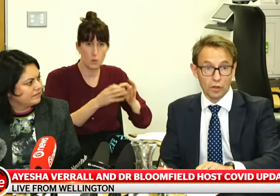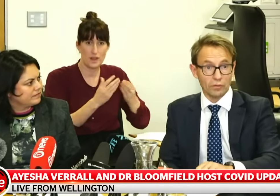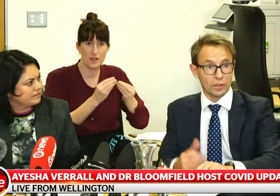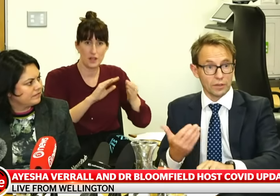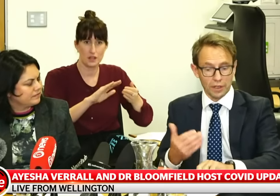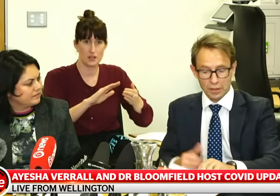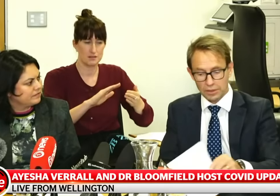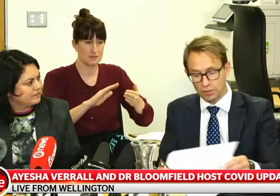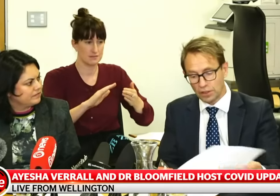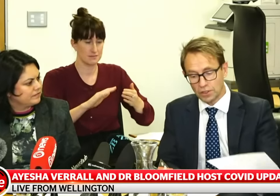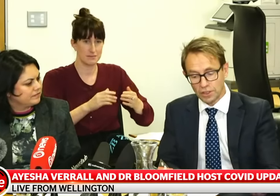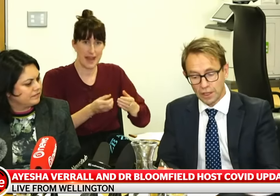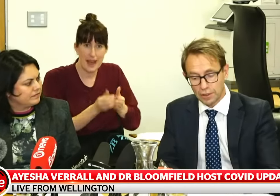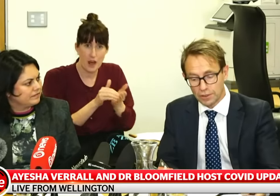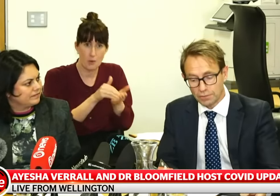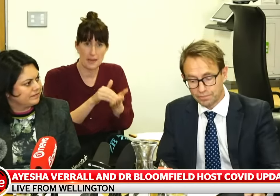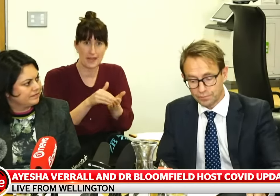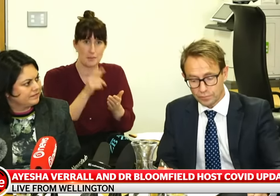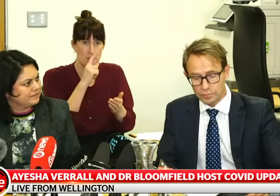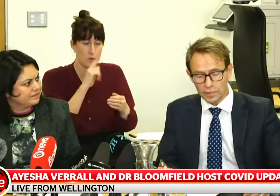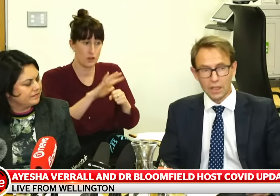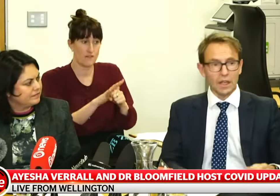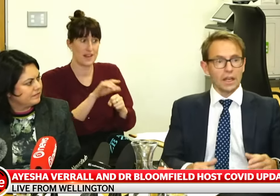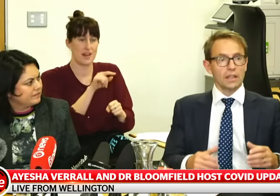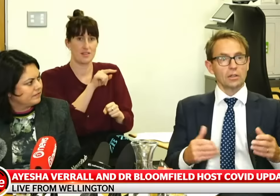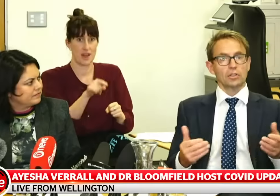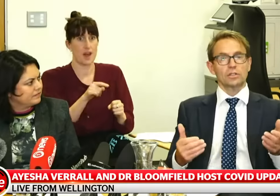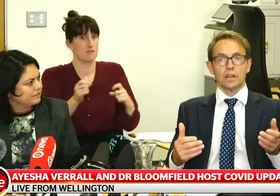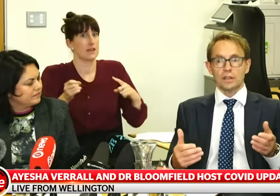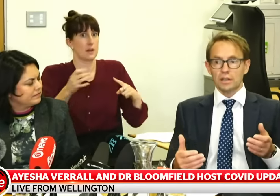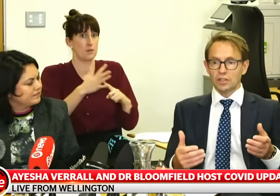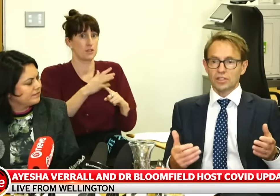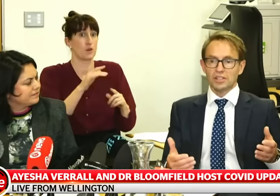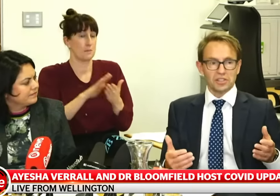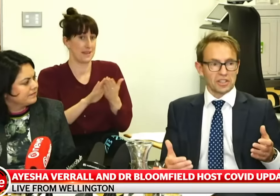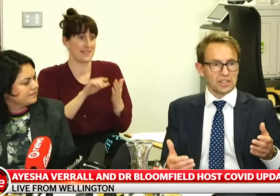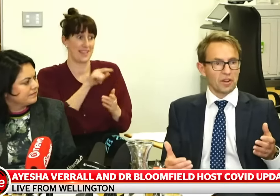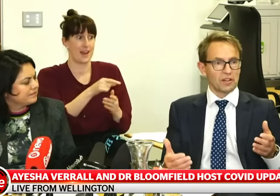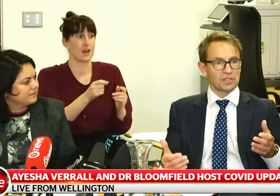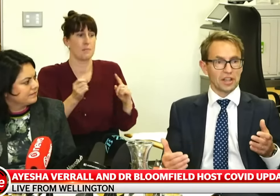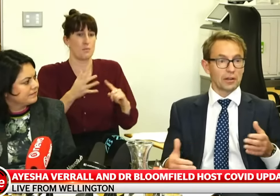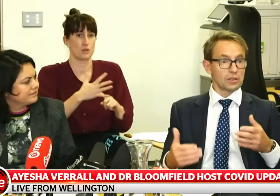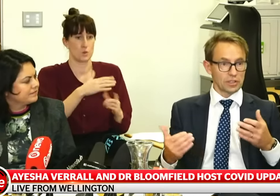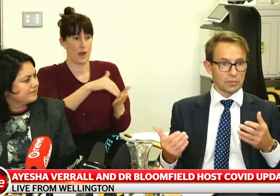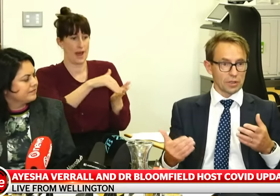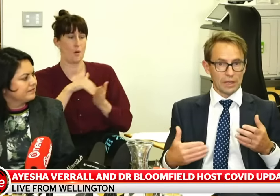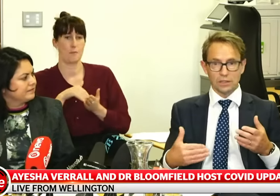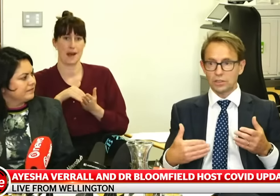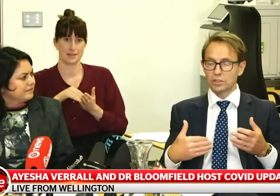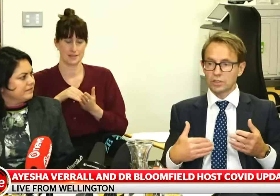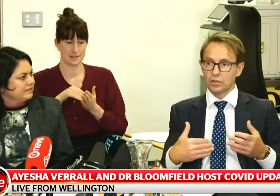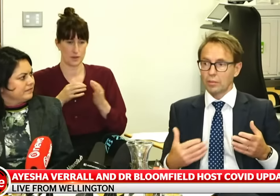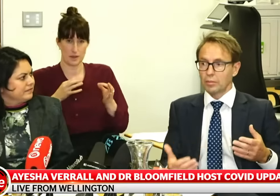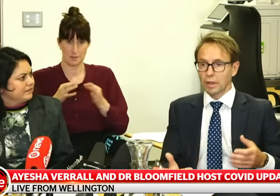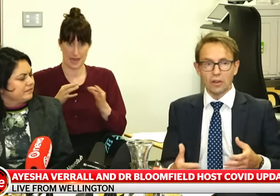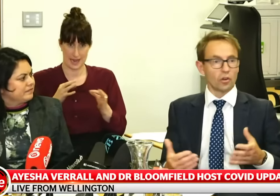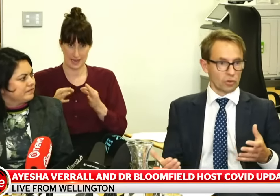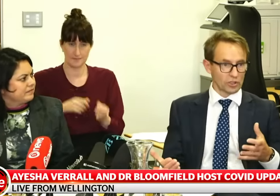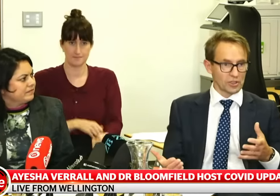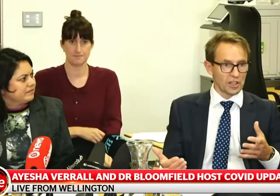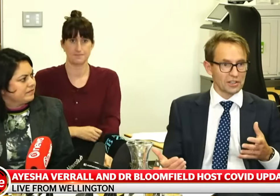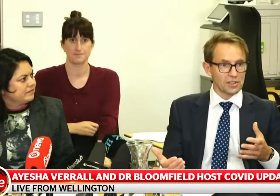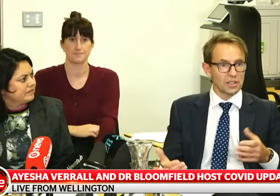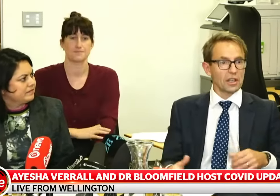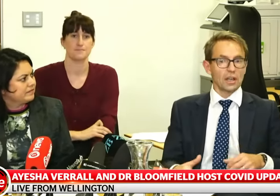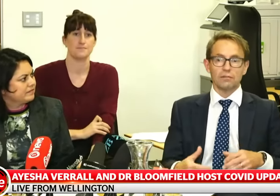they're involved in the development of these scenarios. Now, I should say, in a sense, these 5 scenarios, and I'm about to just describe them, are not